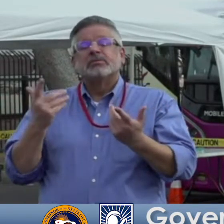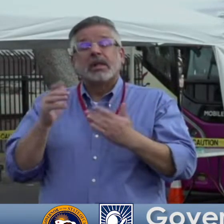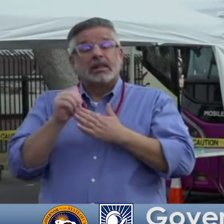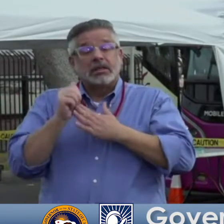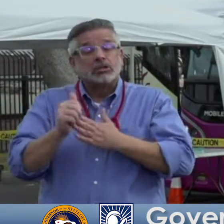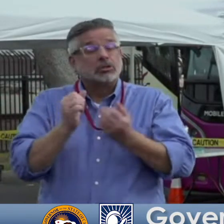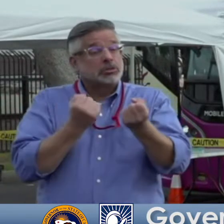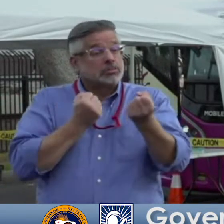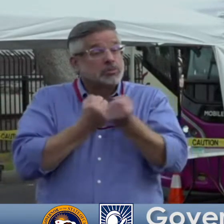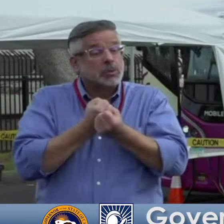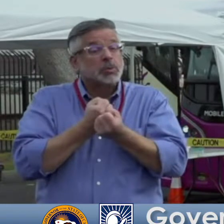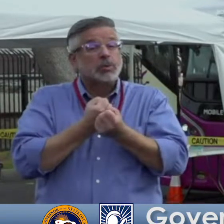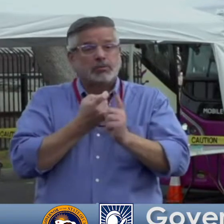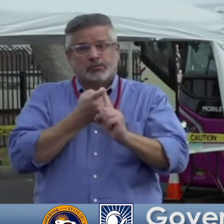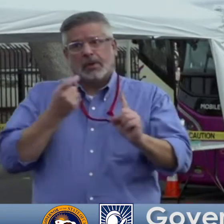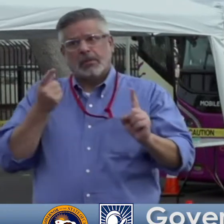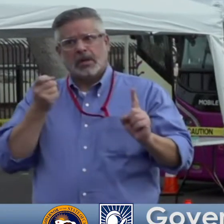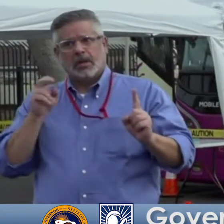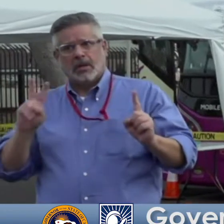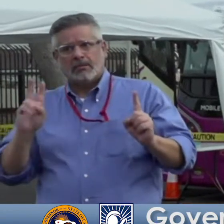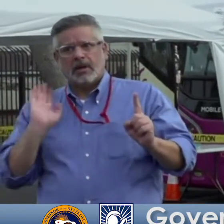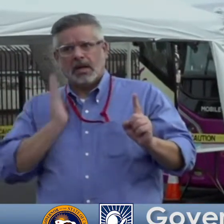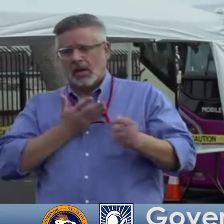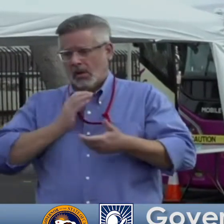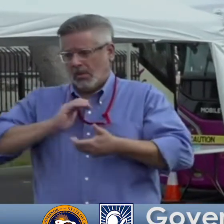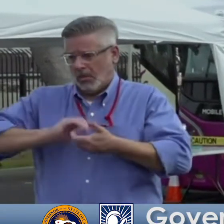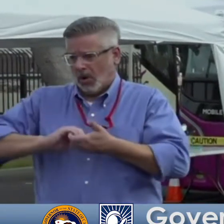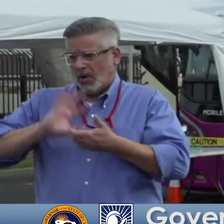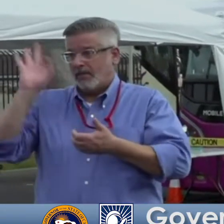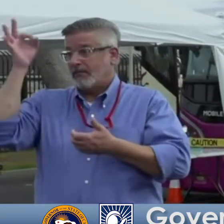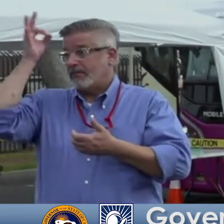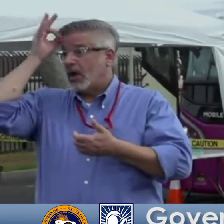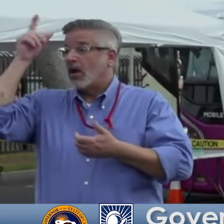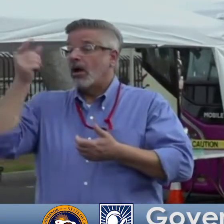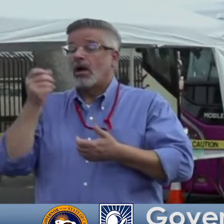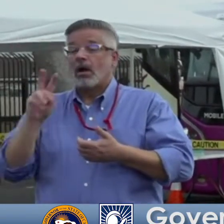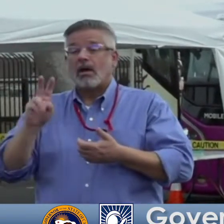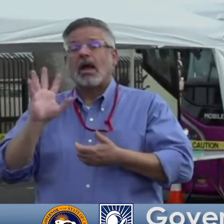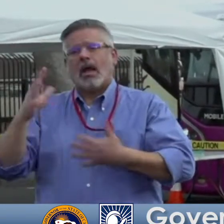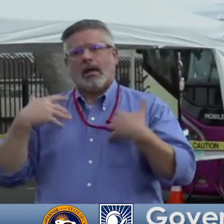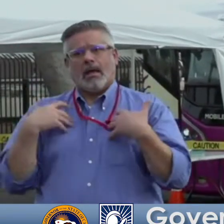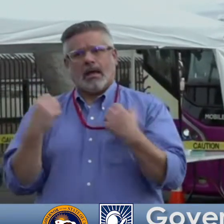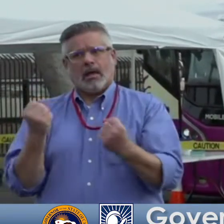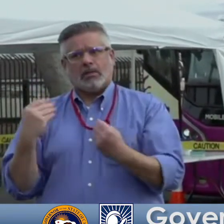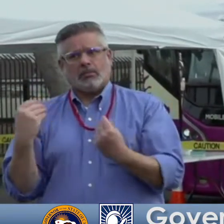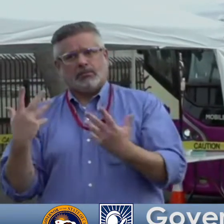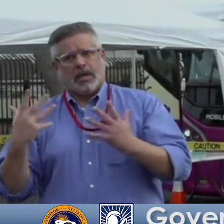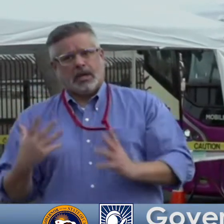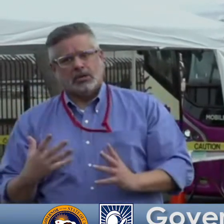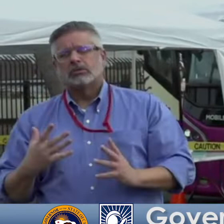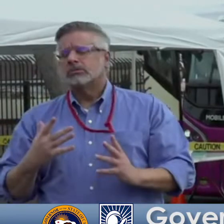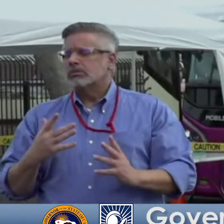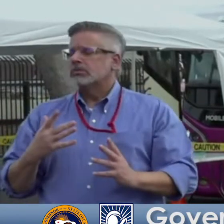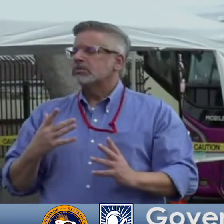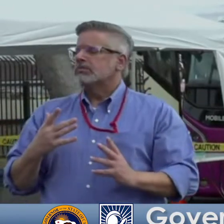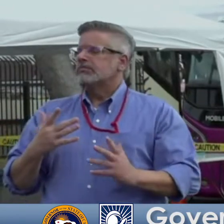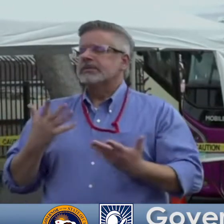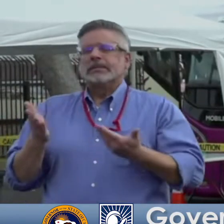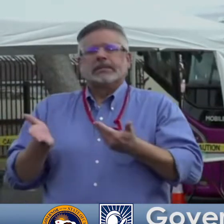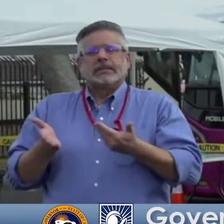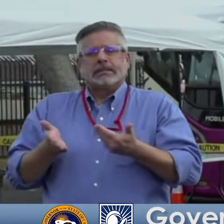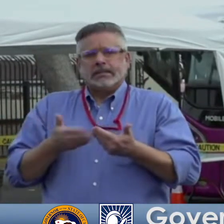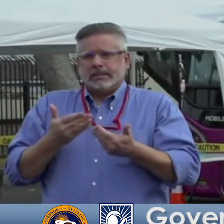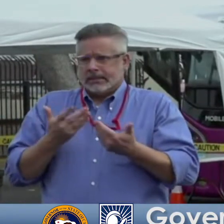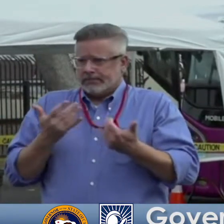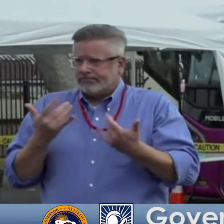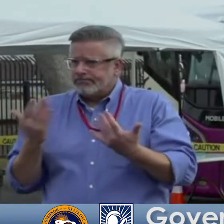leadership and support of the governor, our partners in the federal government, and our healthcare providers, we were able to meet that moment